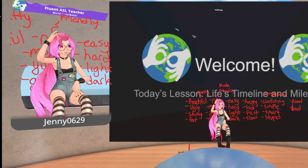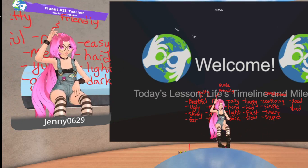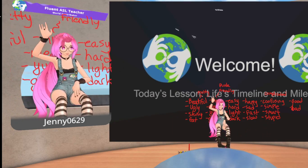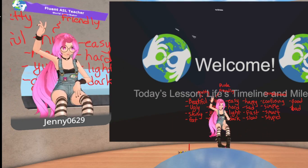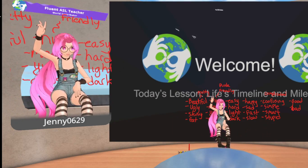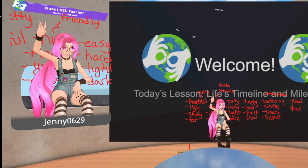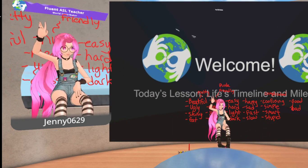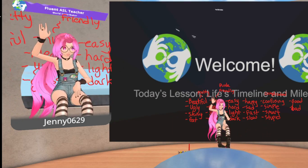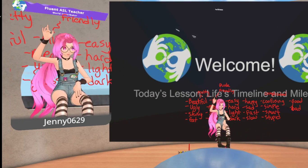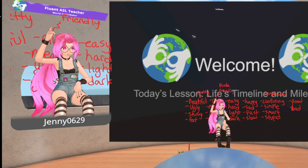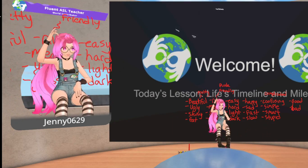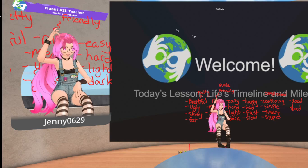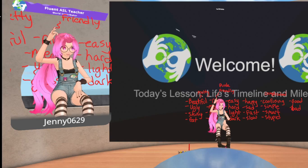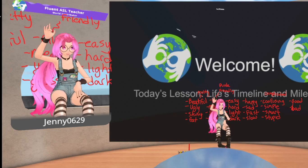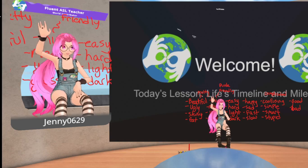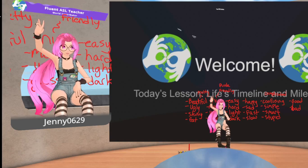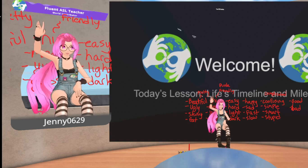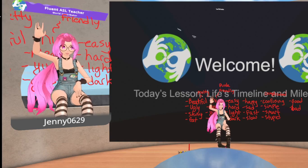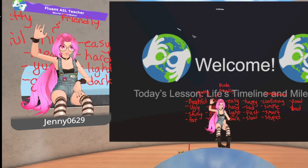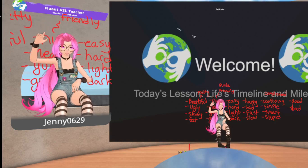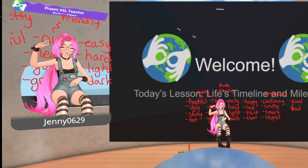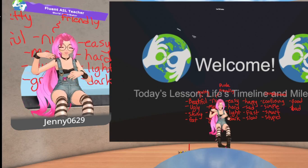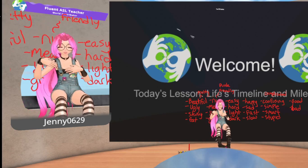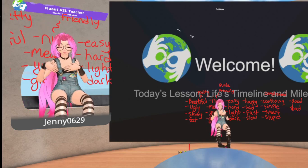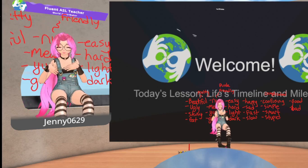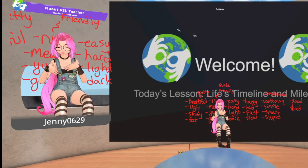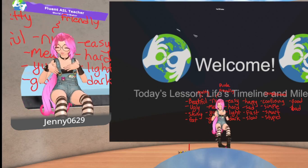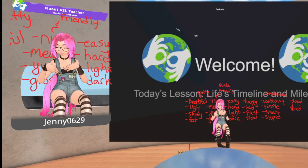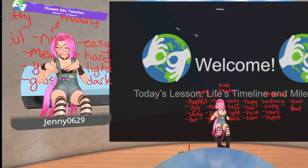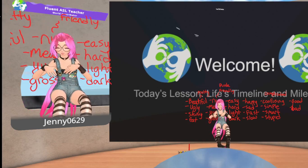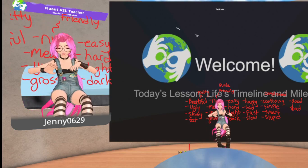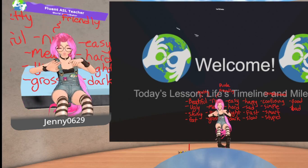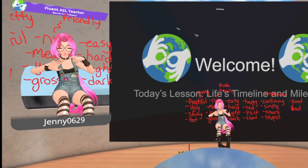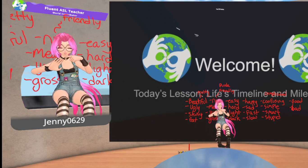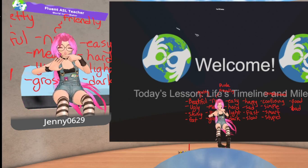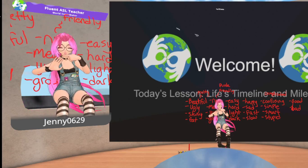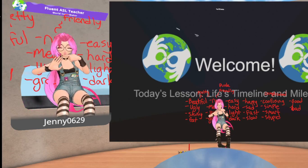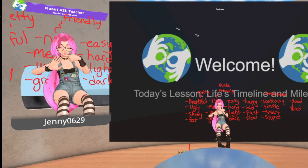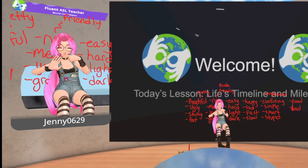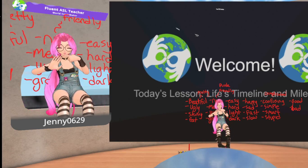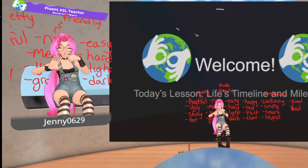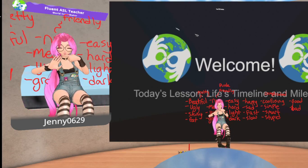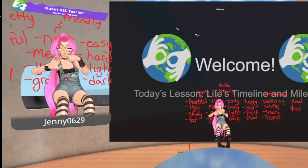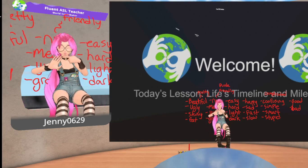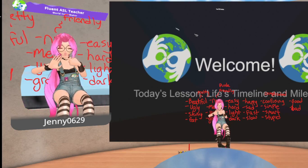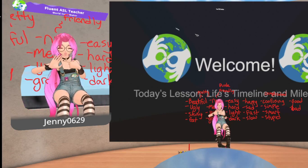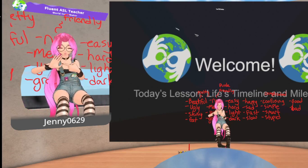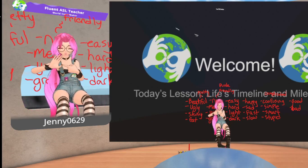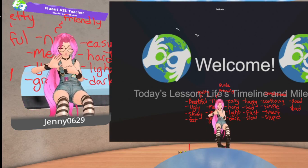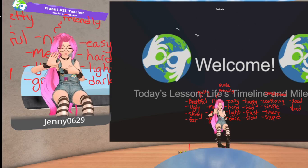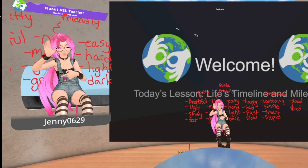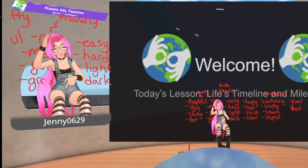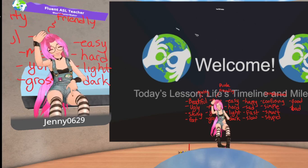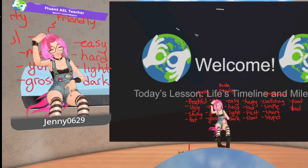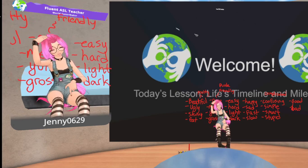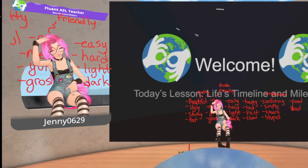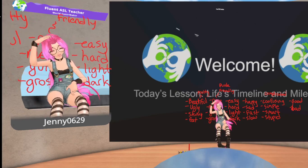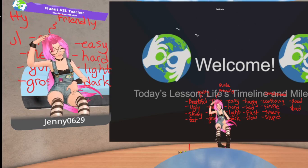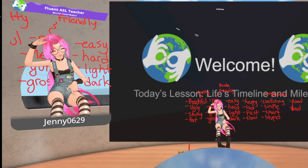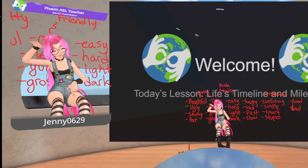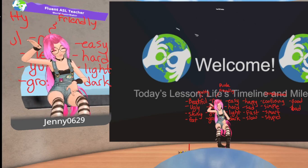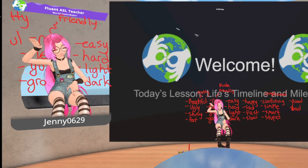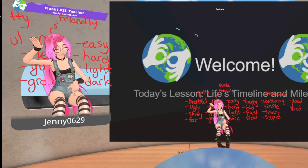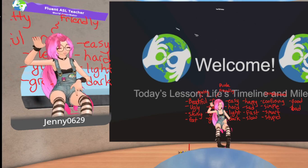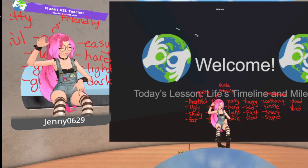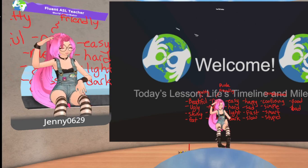your head and go outwards like this with your middle finger down. If you can't do that hand shape, you're gonna be pointing down first and then